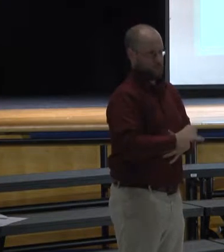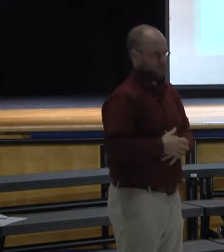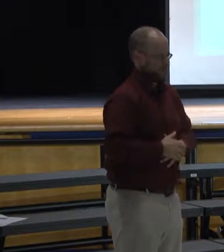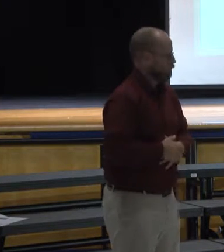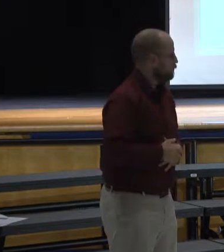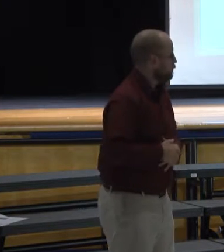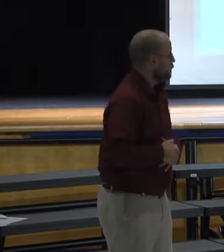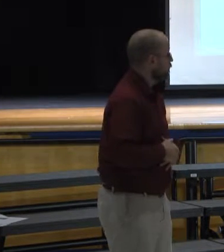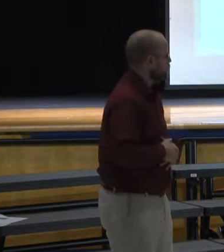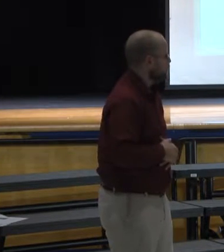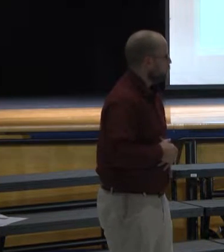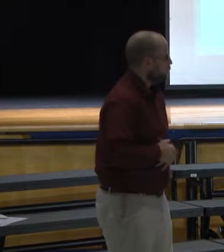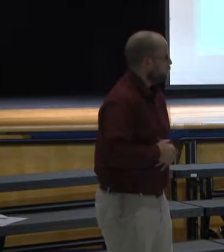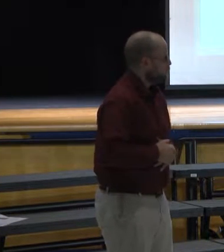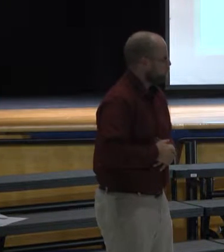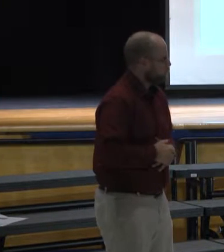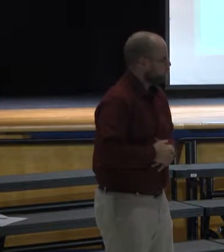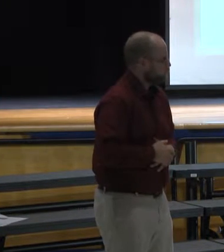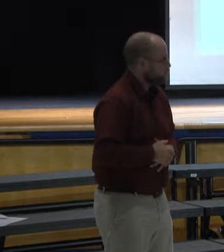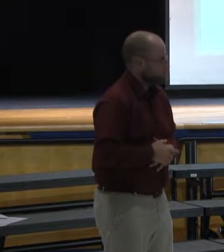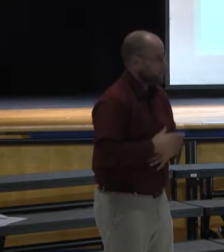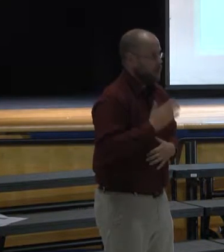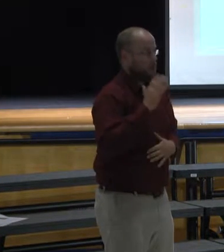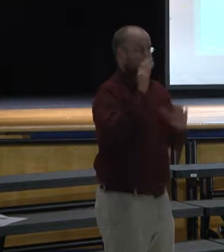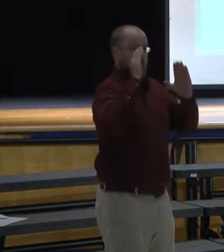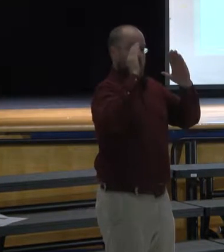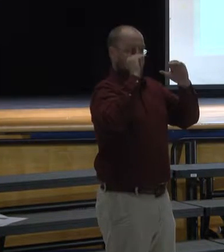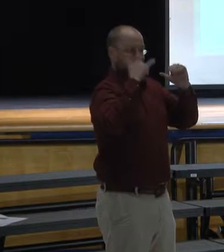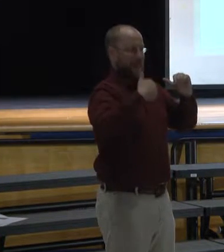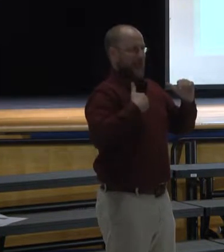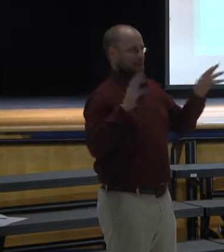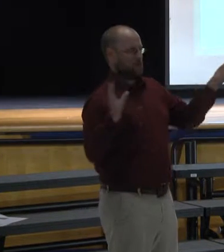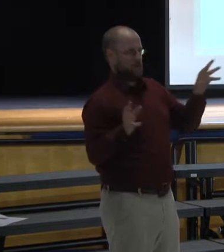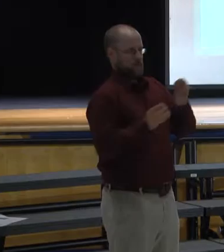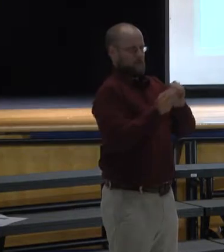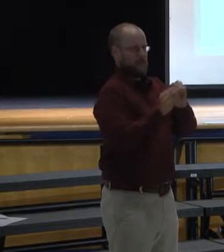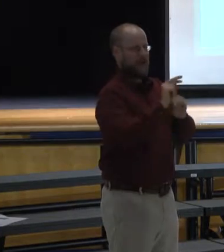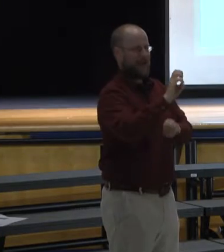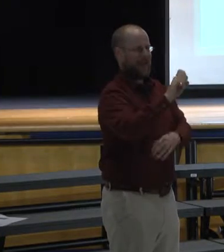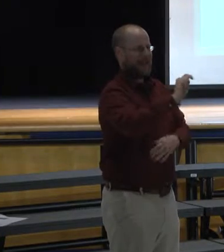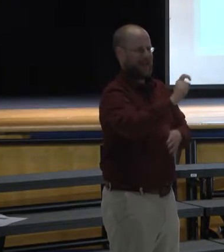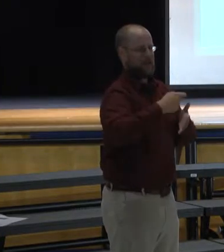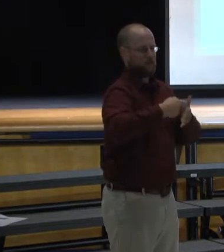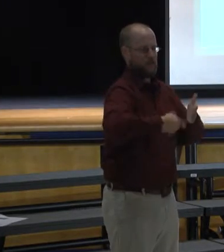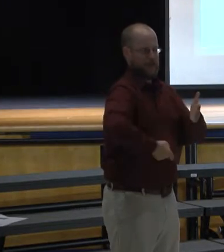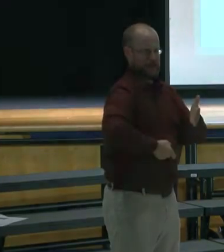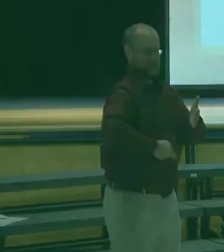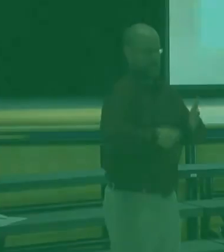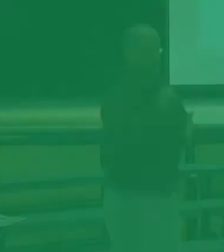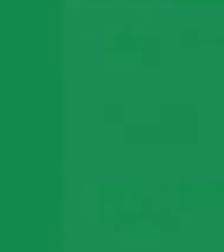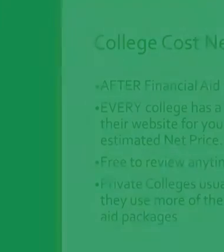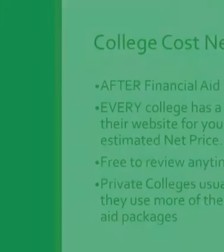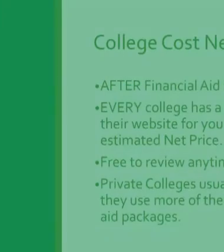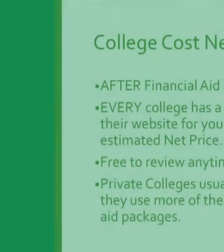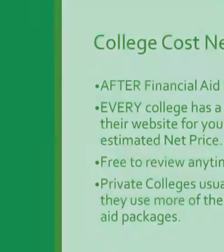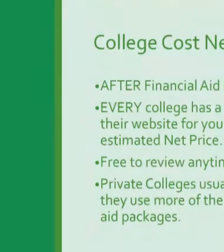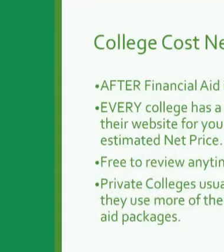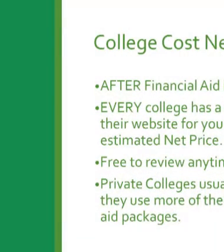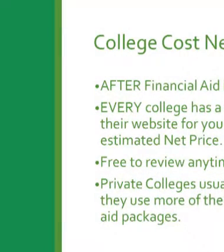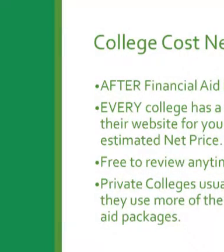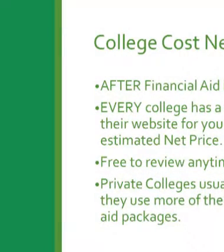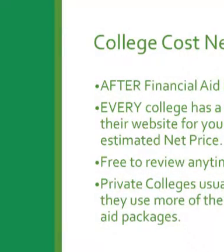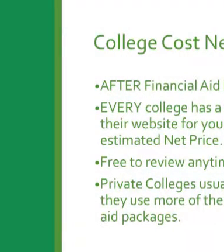Okay? But hopefully there's a net price involved for the college, that you don't actually have to pay the sticker price. And you